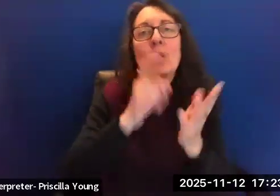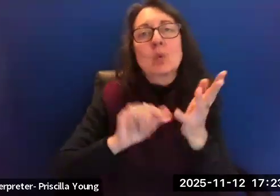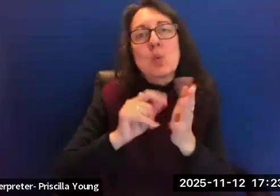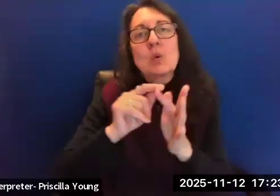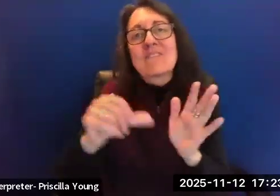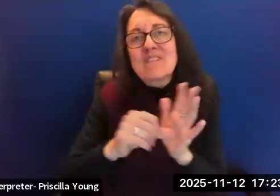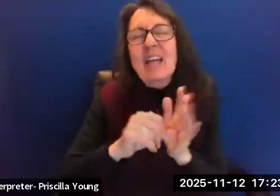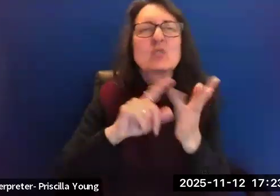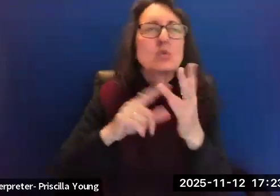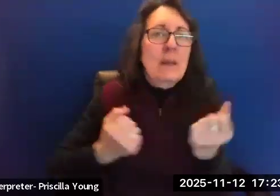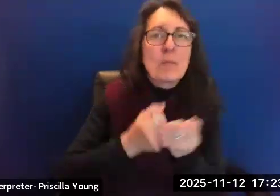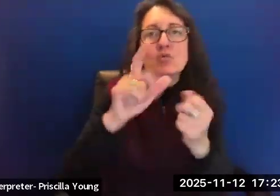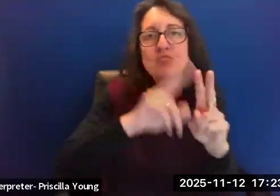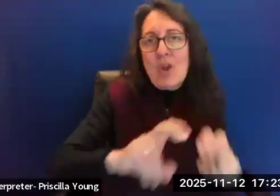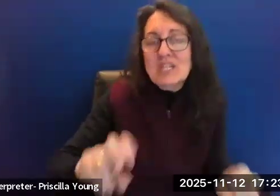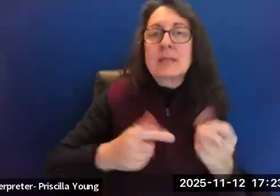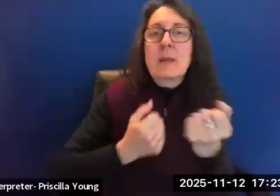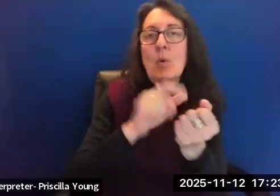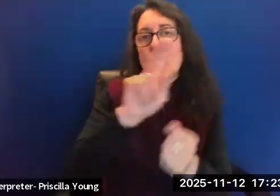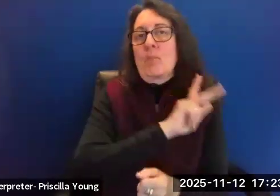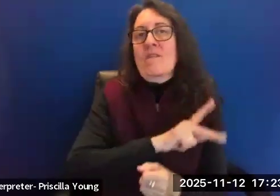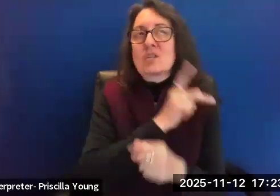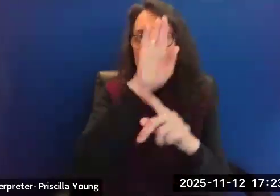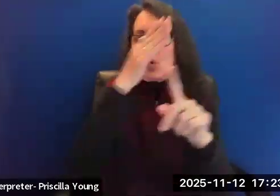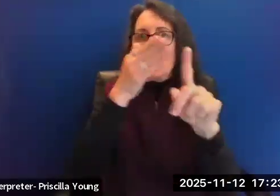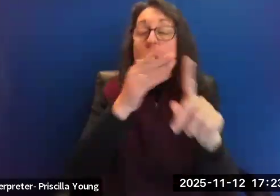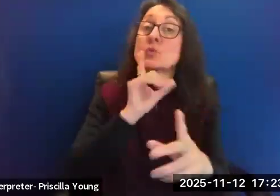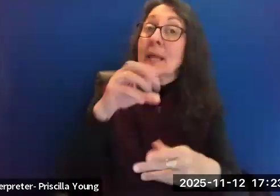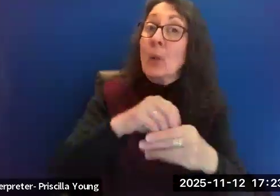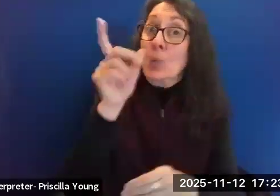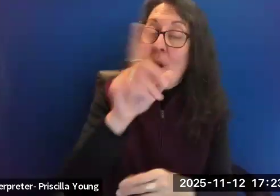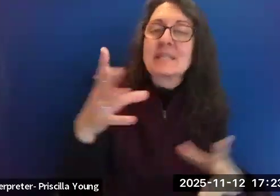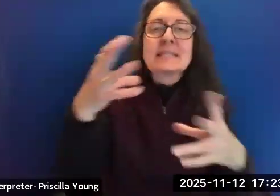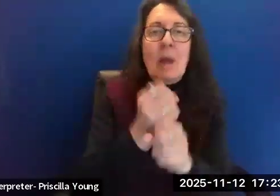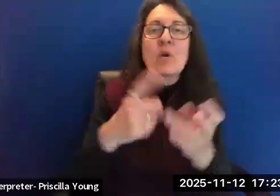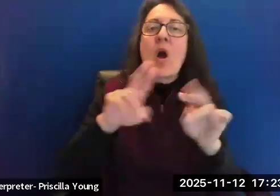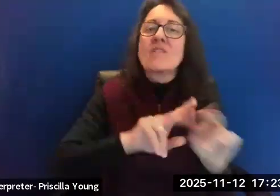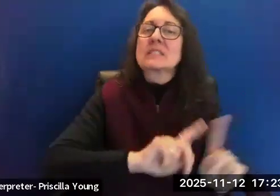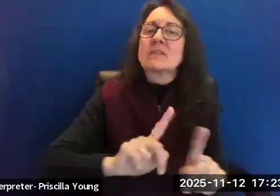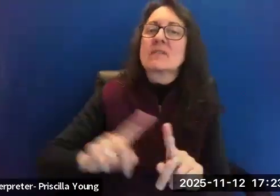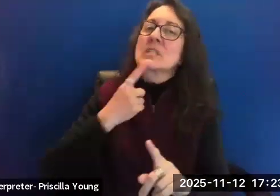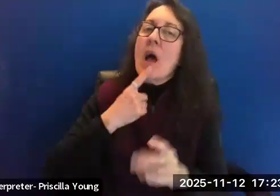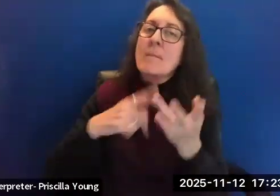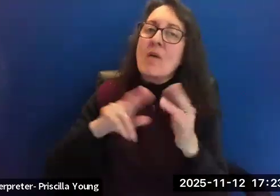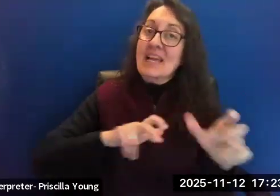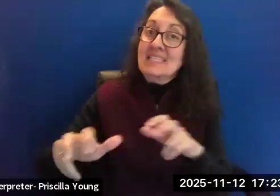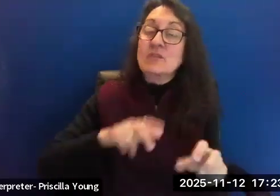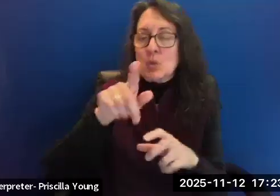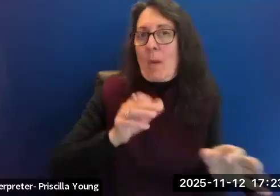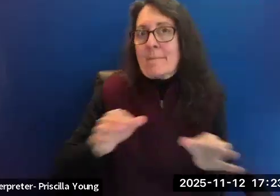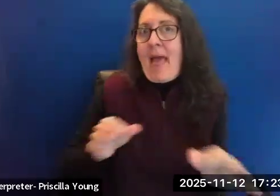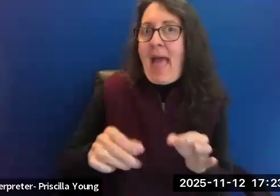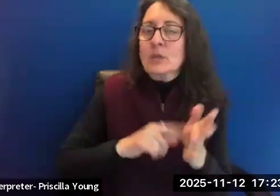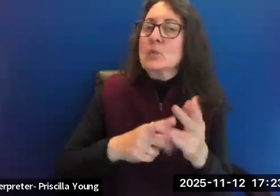goals. This should include a summary of the types of activities you plan to undertake and